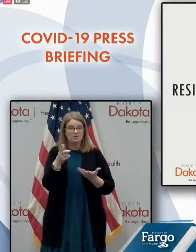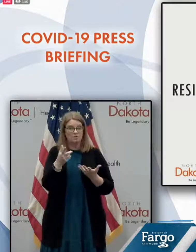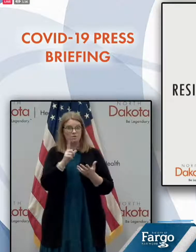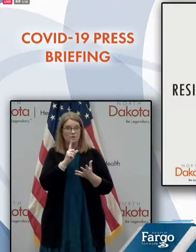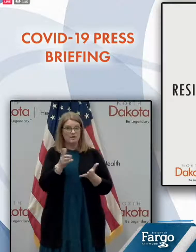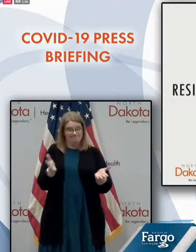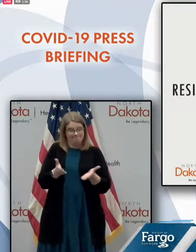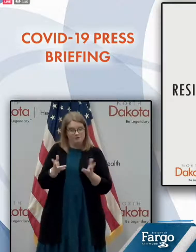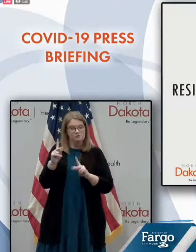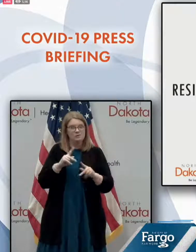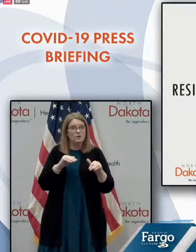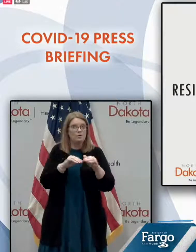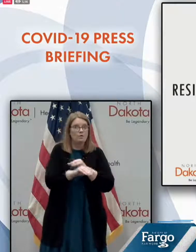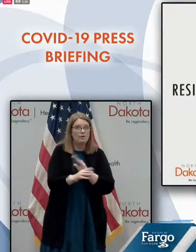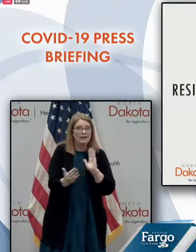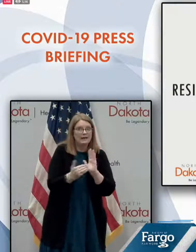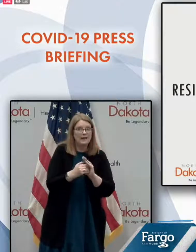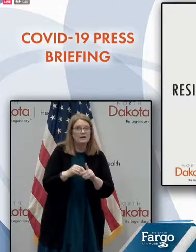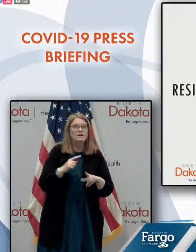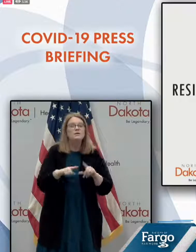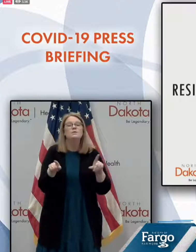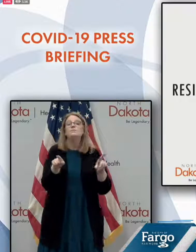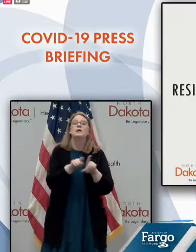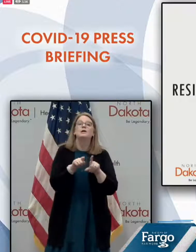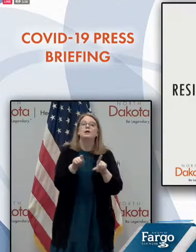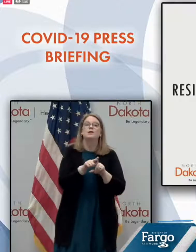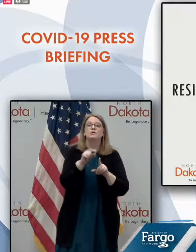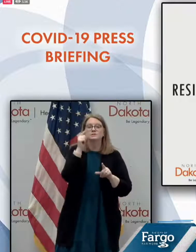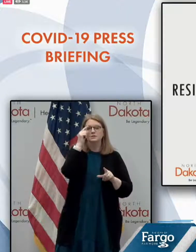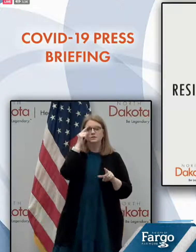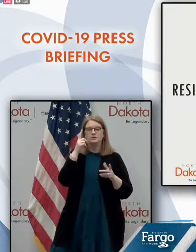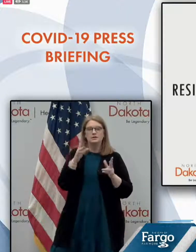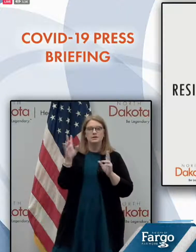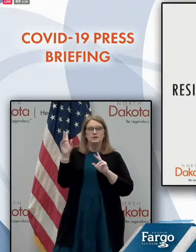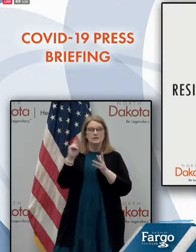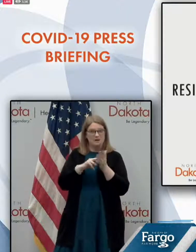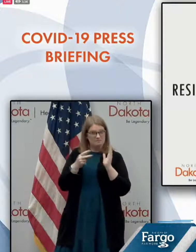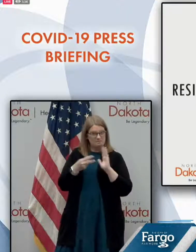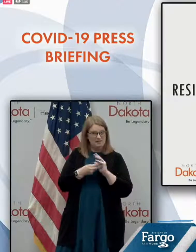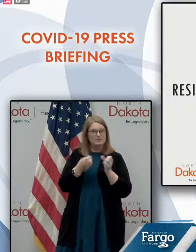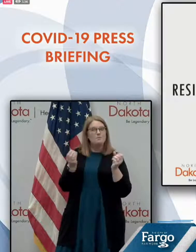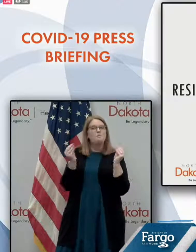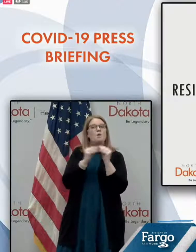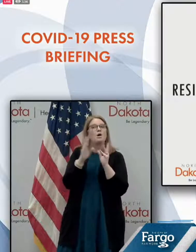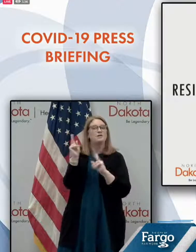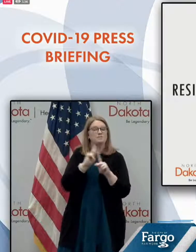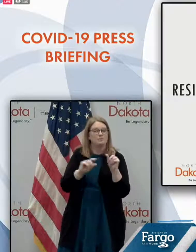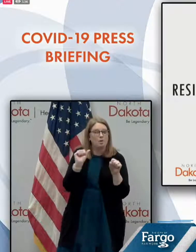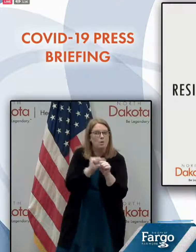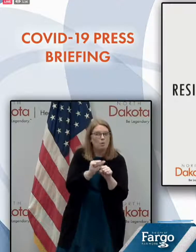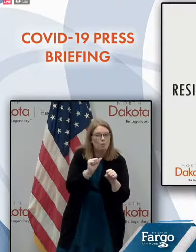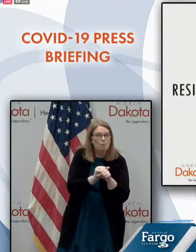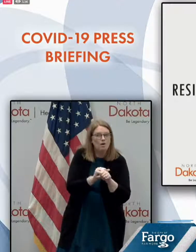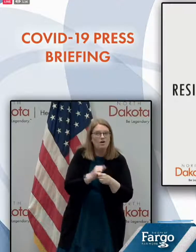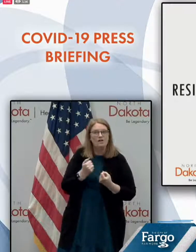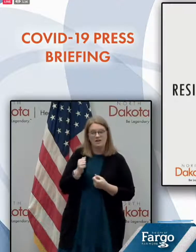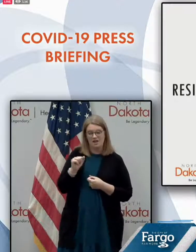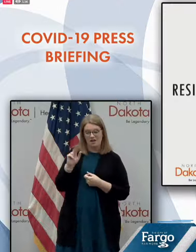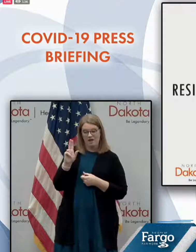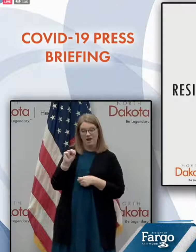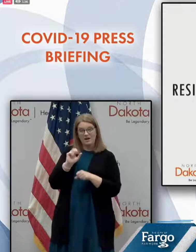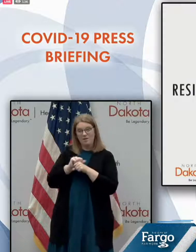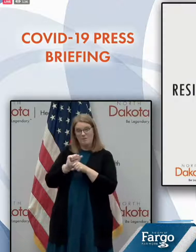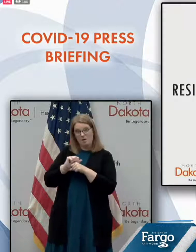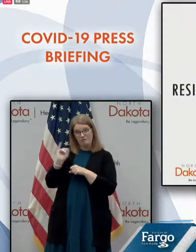safely. The restoration of consumer demand also gets people back to work and reduces the burden on our unemployment insurance